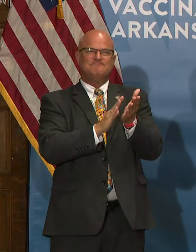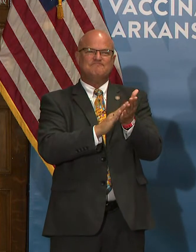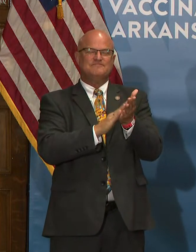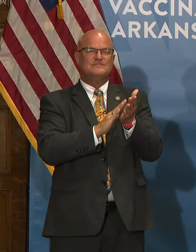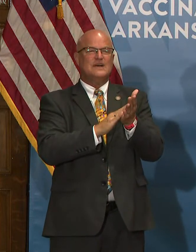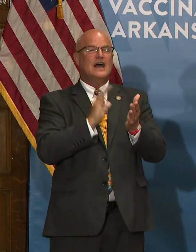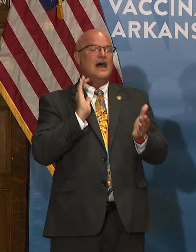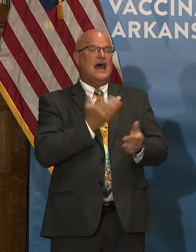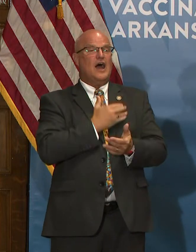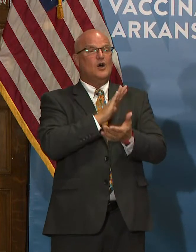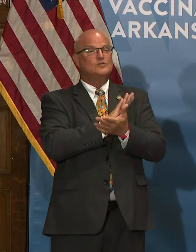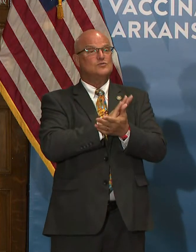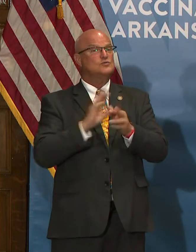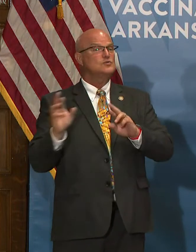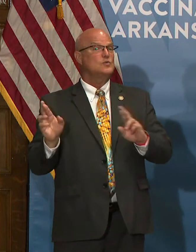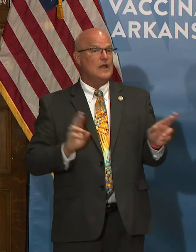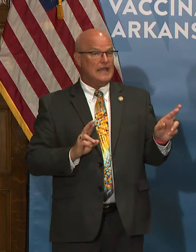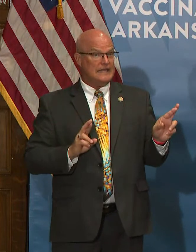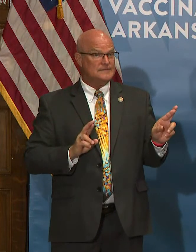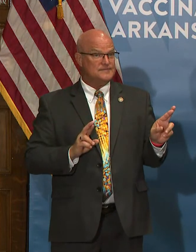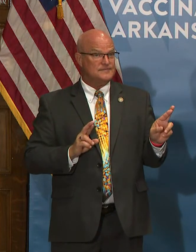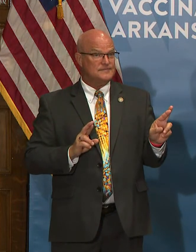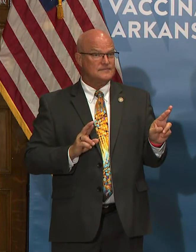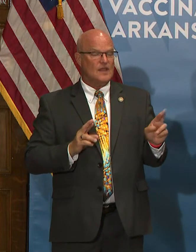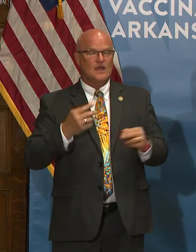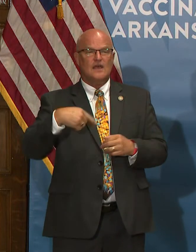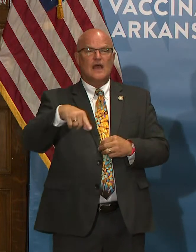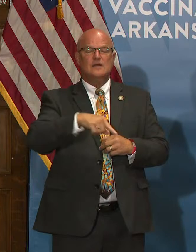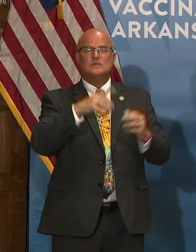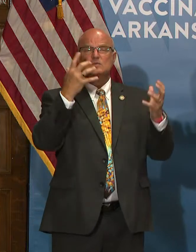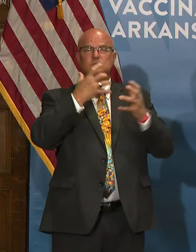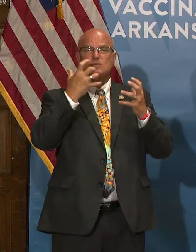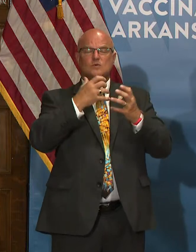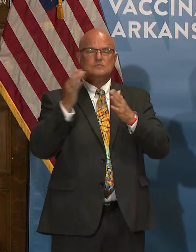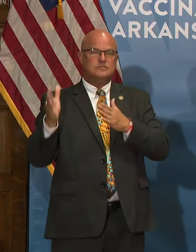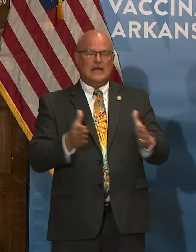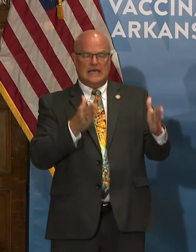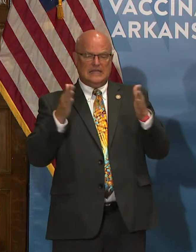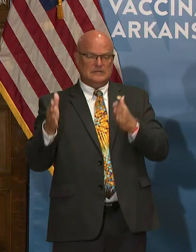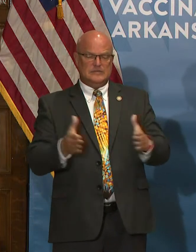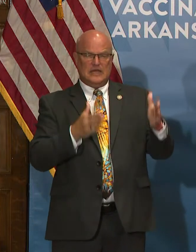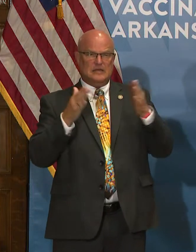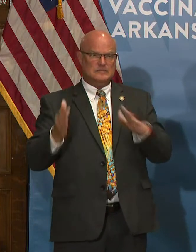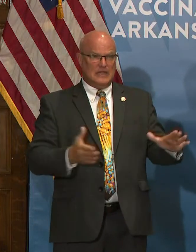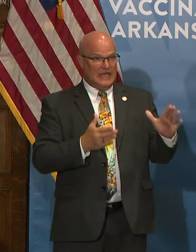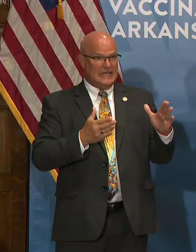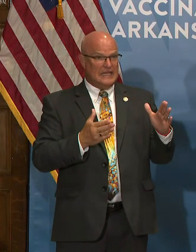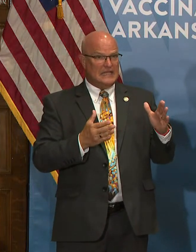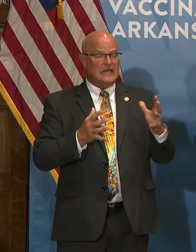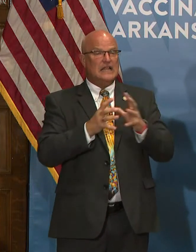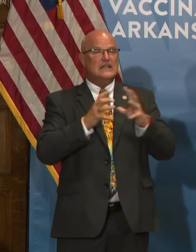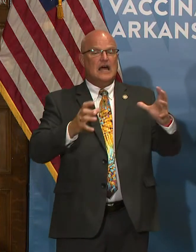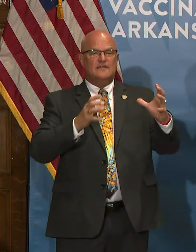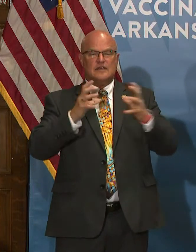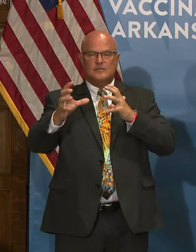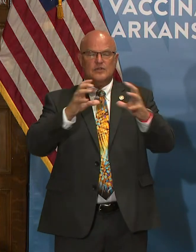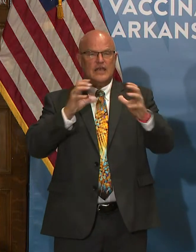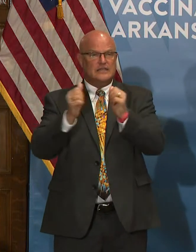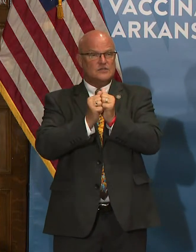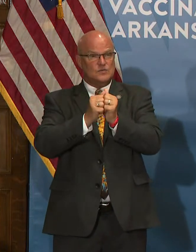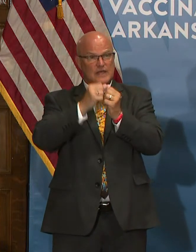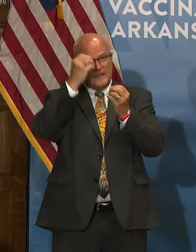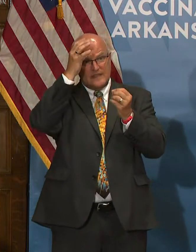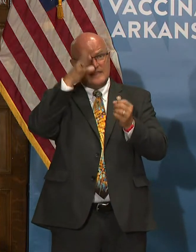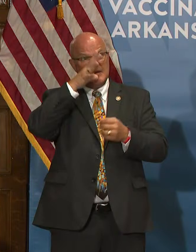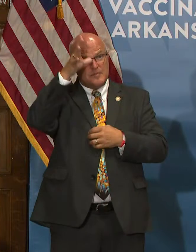that to the fact that our schools are ready. They've done a tremendous amount of planning, a lot of communication, and